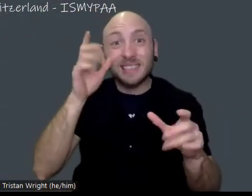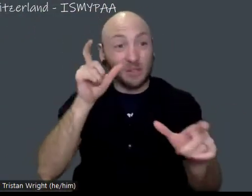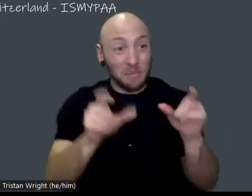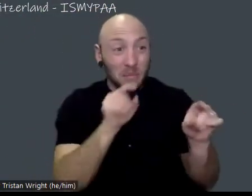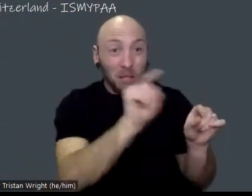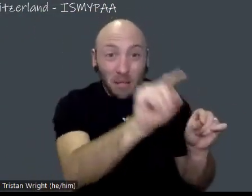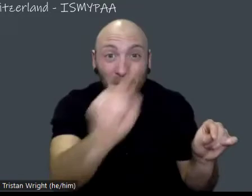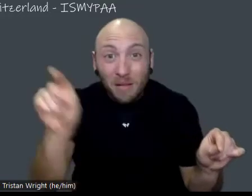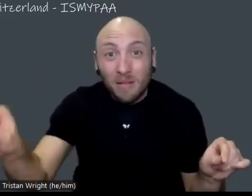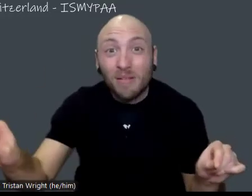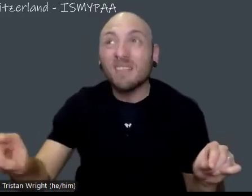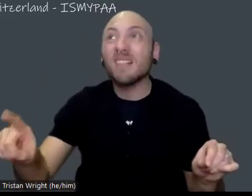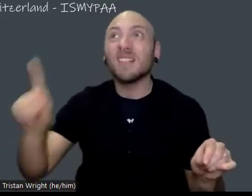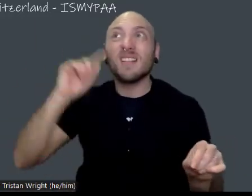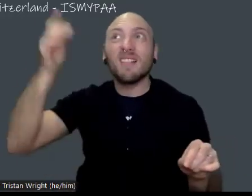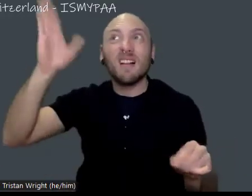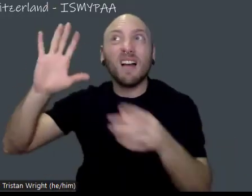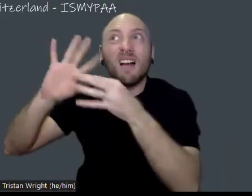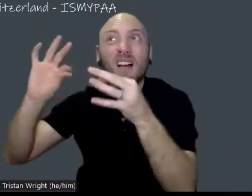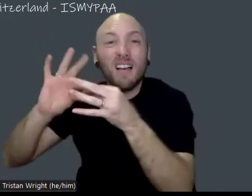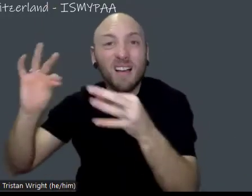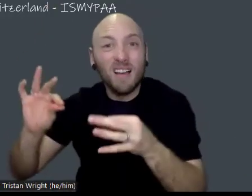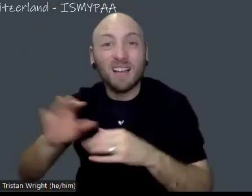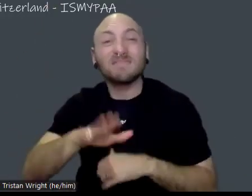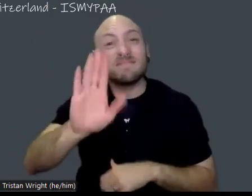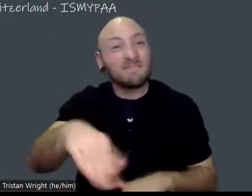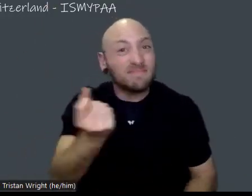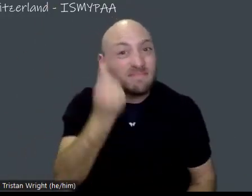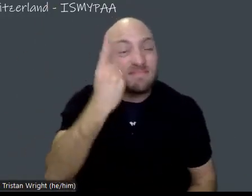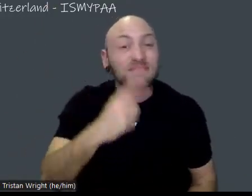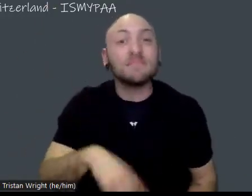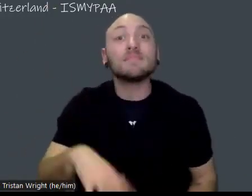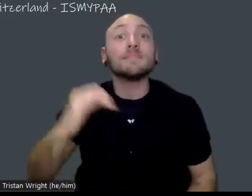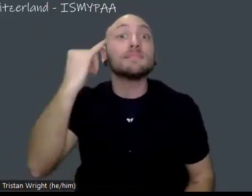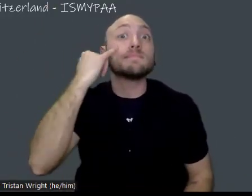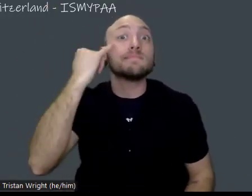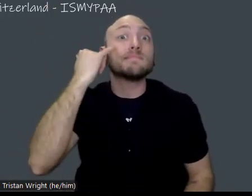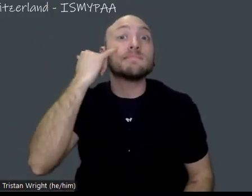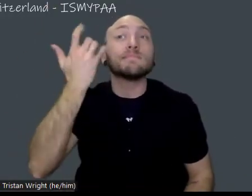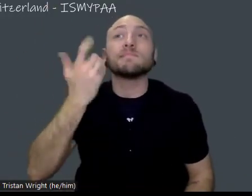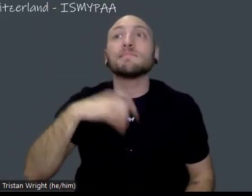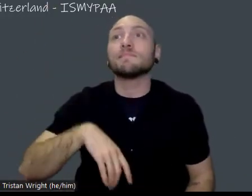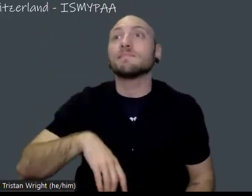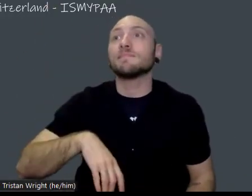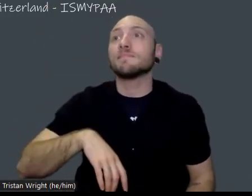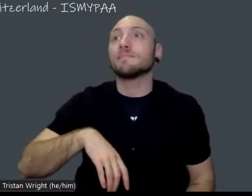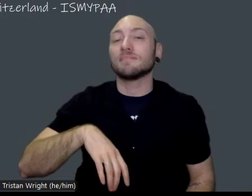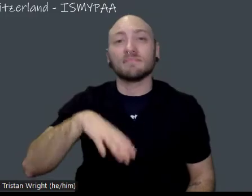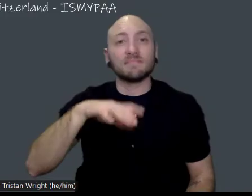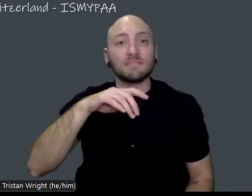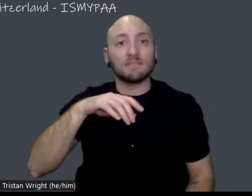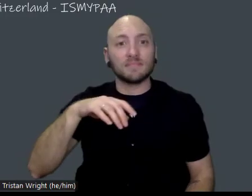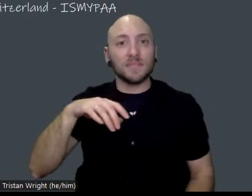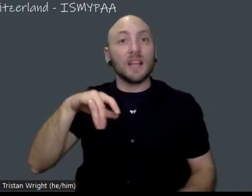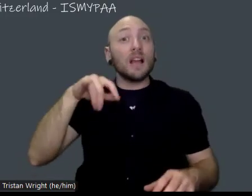through the connection to you fellows. Because if I am